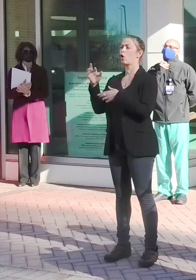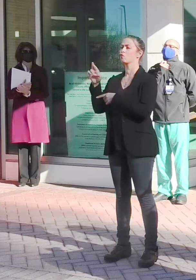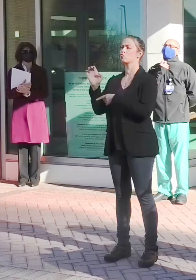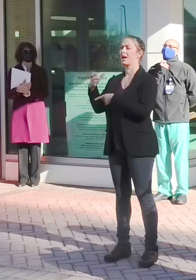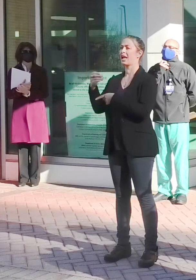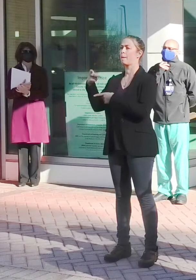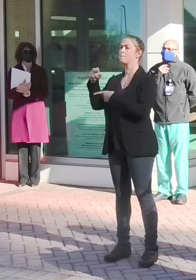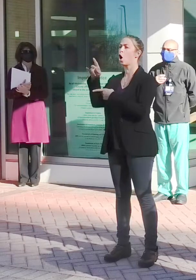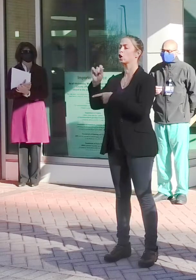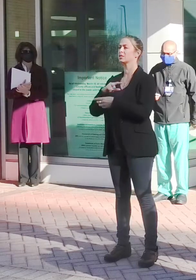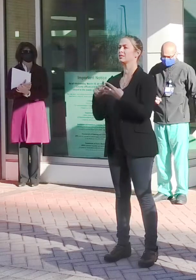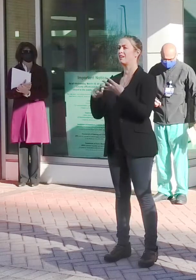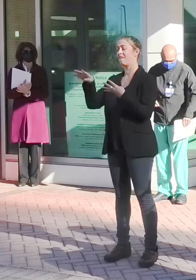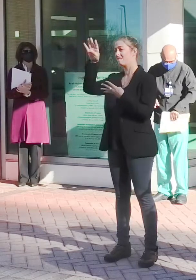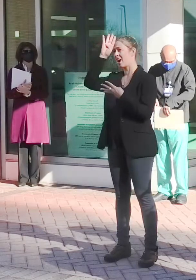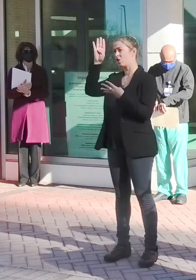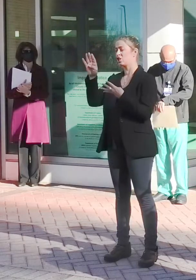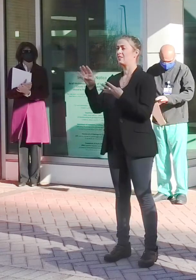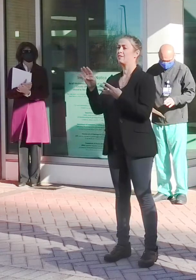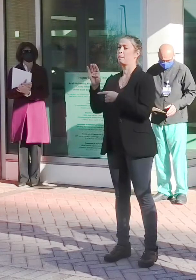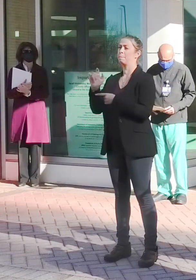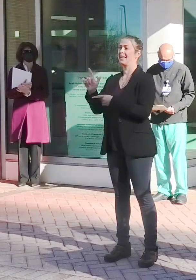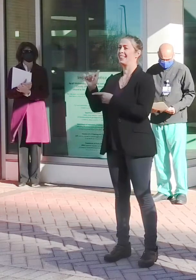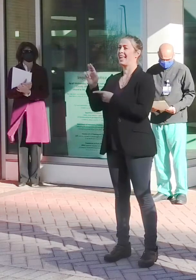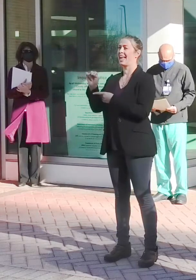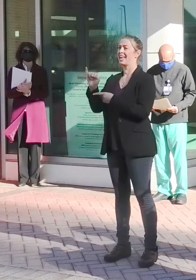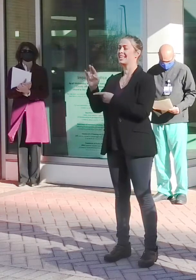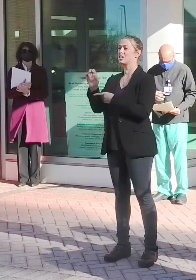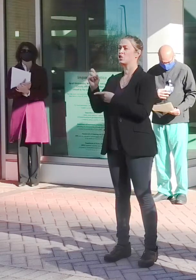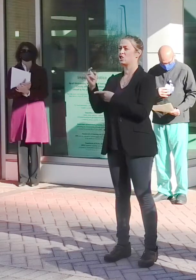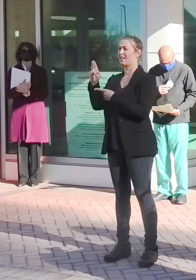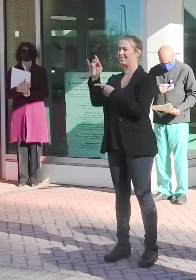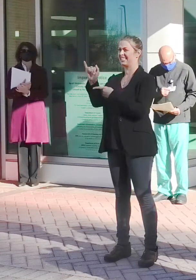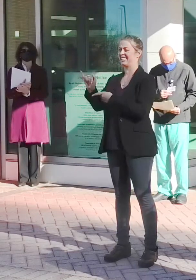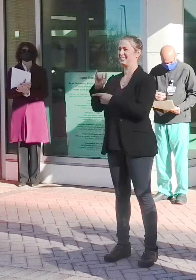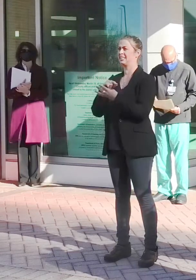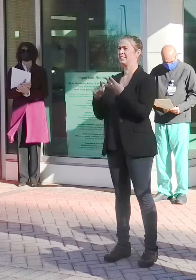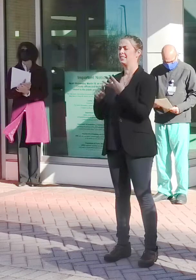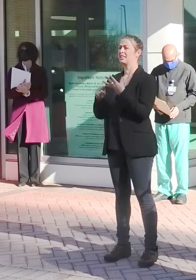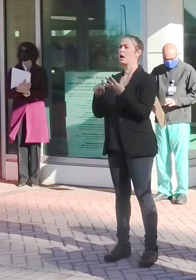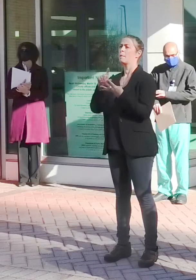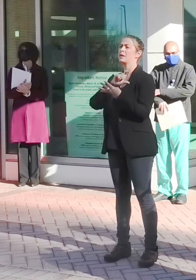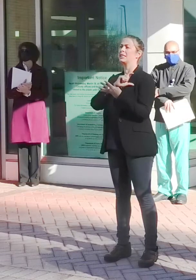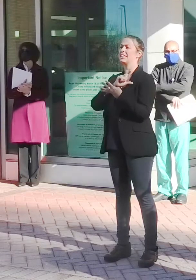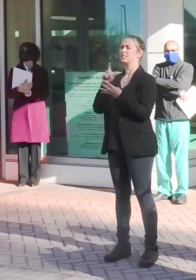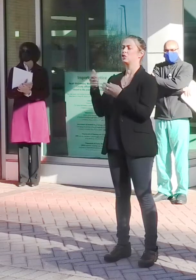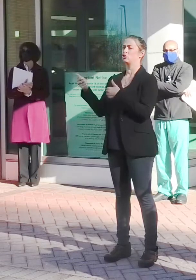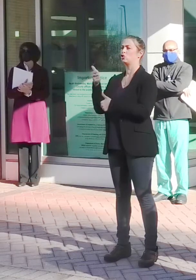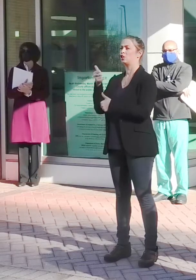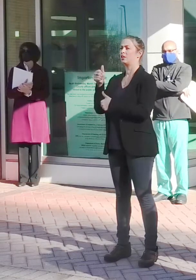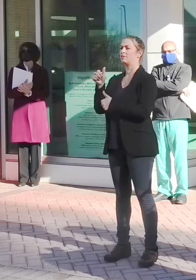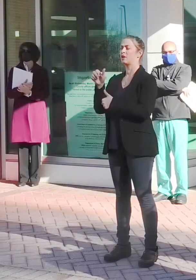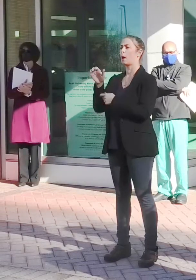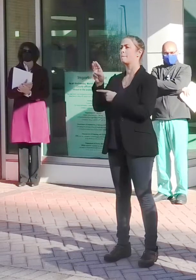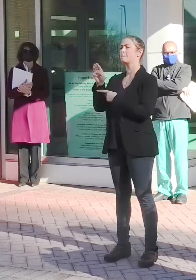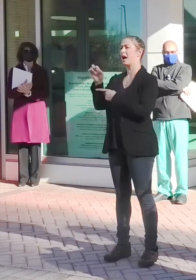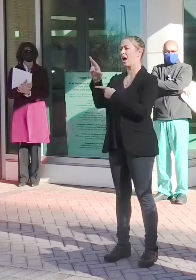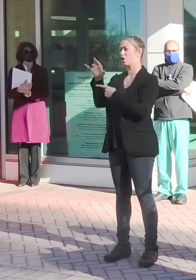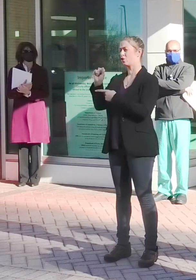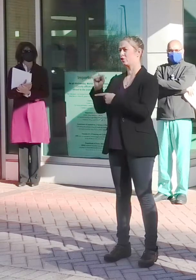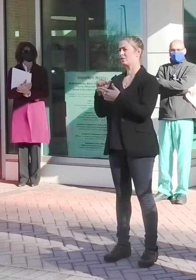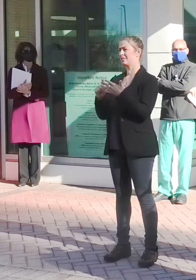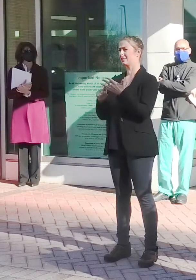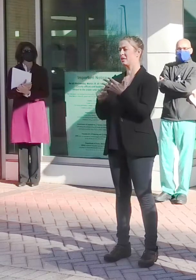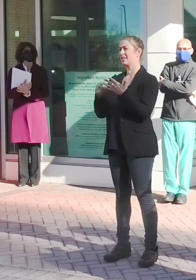Fire Chief Bill Anashevsky, Police Chief Lisa Myers, Mike Hinson,